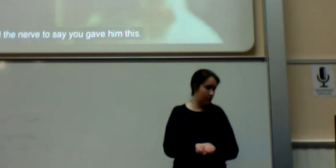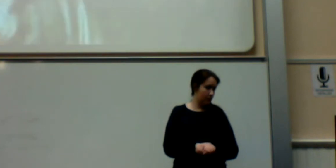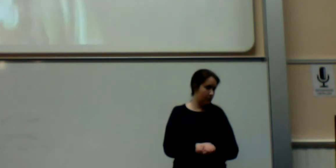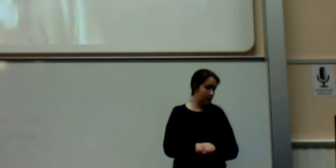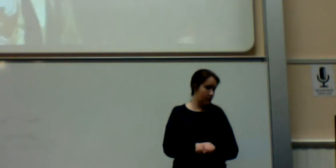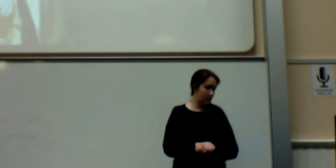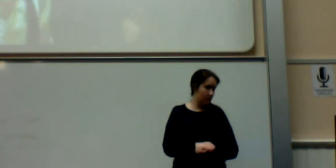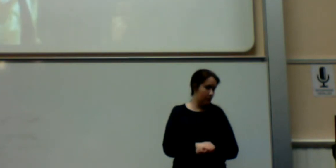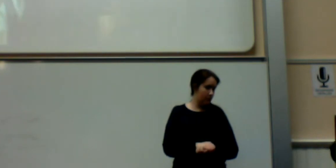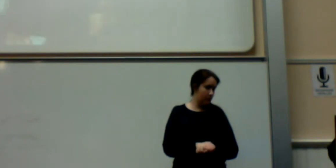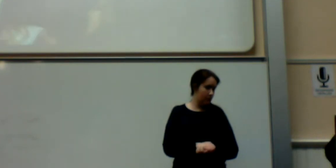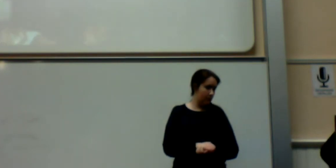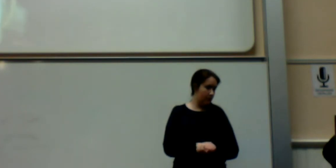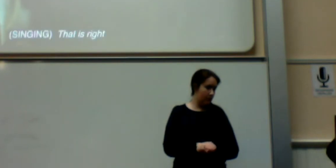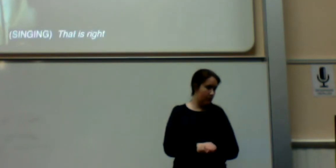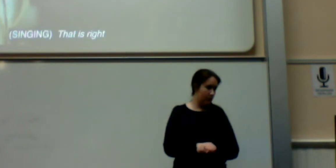him this.